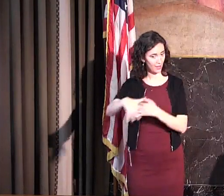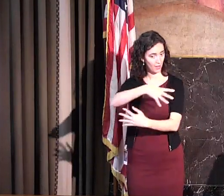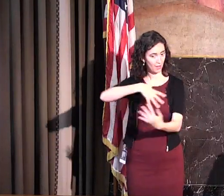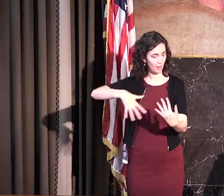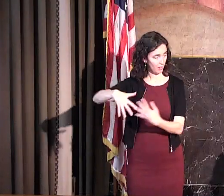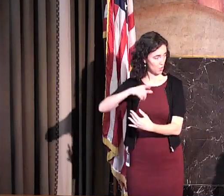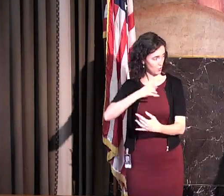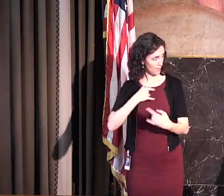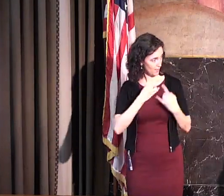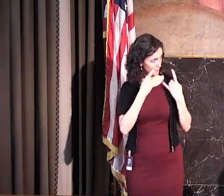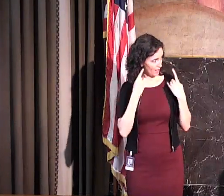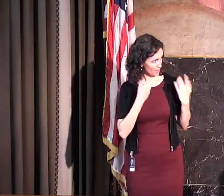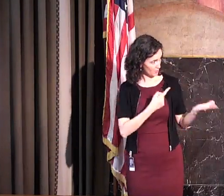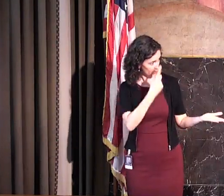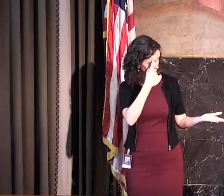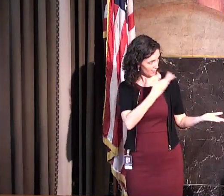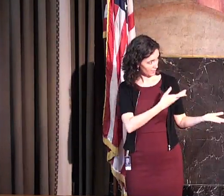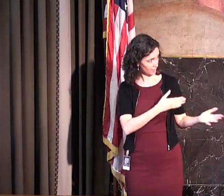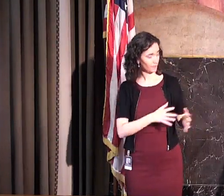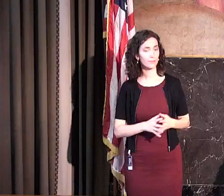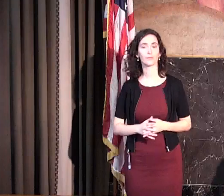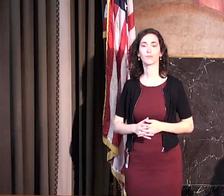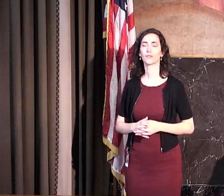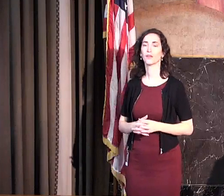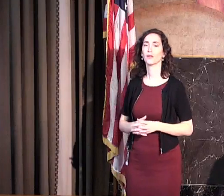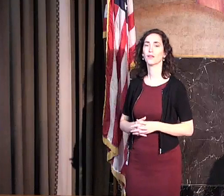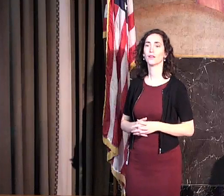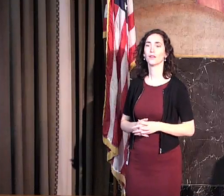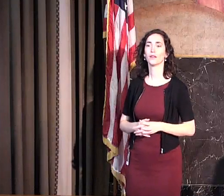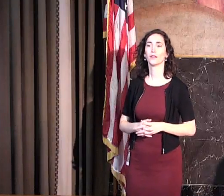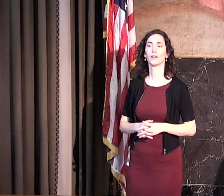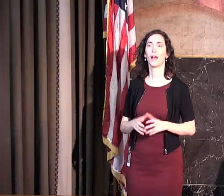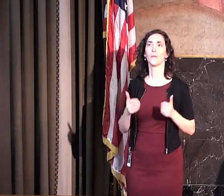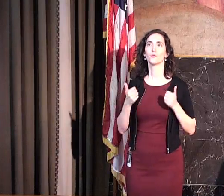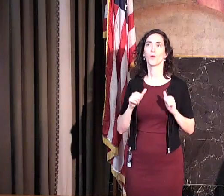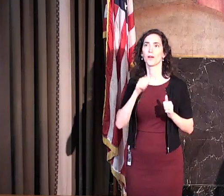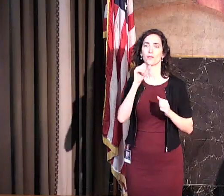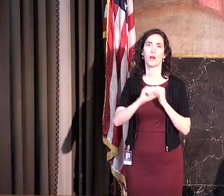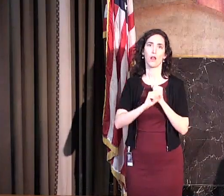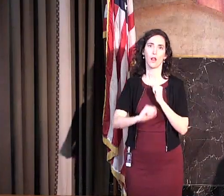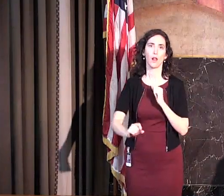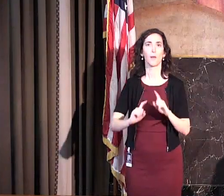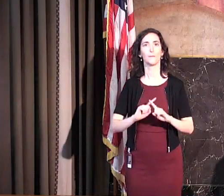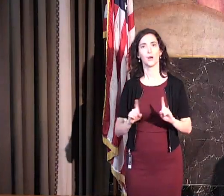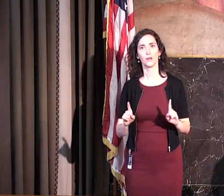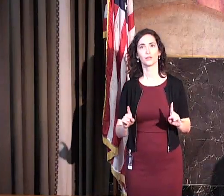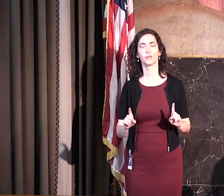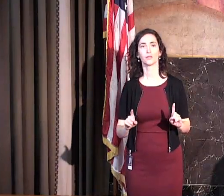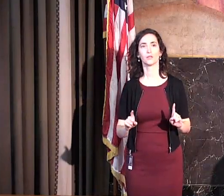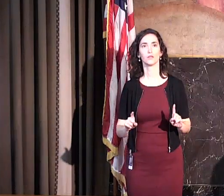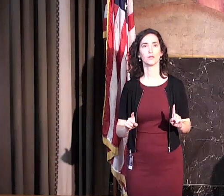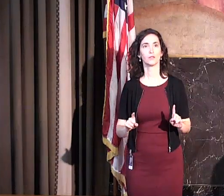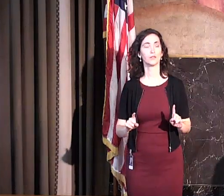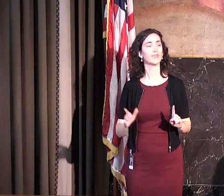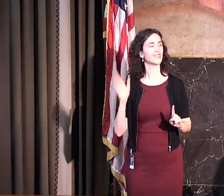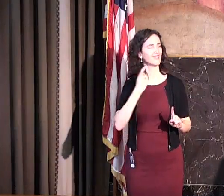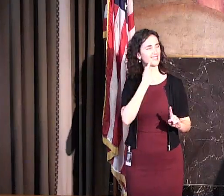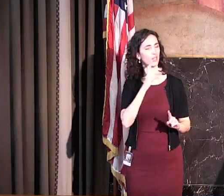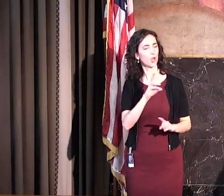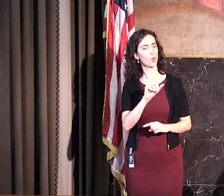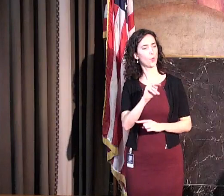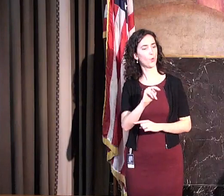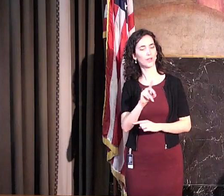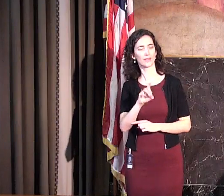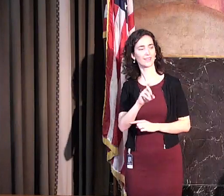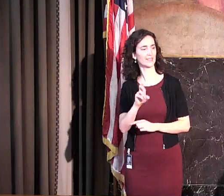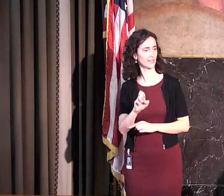settings? I'm going to try not to take up too much of your time, but we stood 5 feet inside of Winn-Dixie about 2